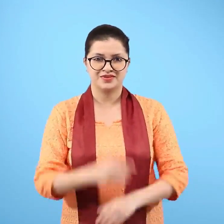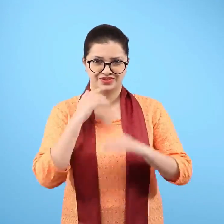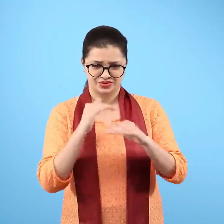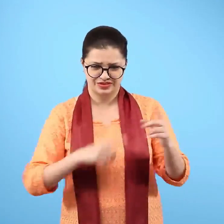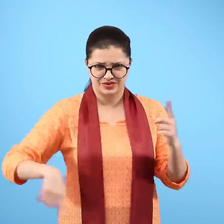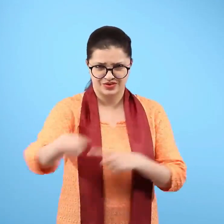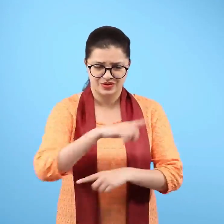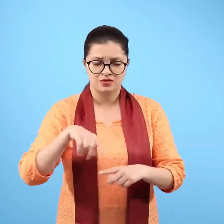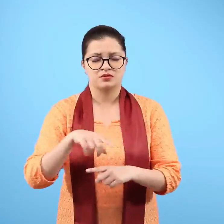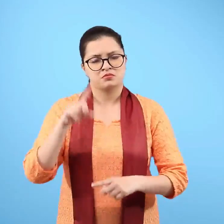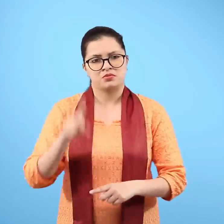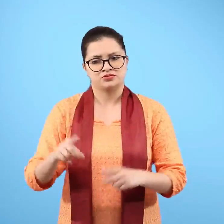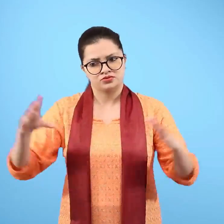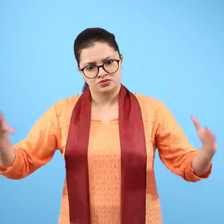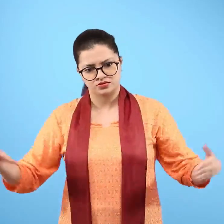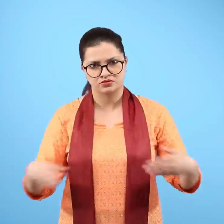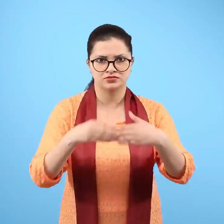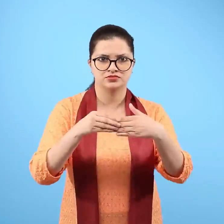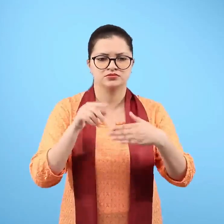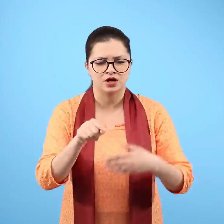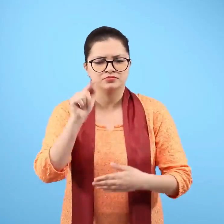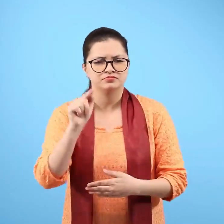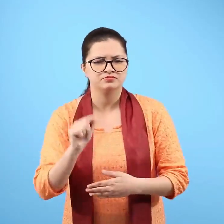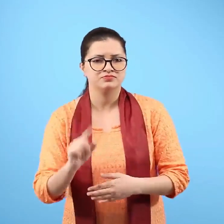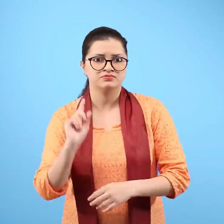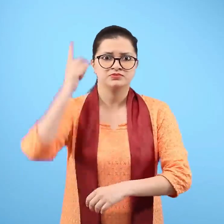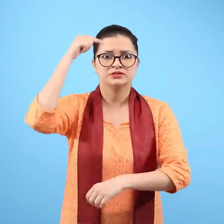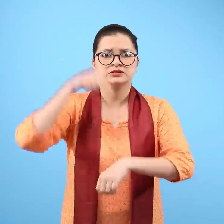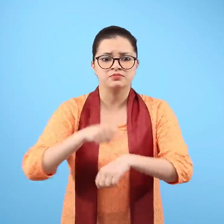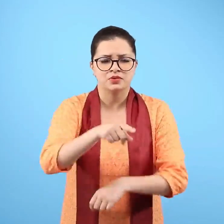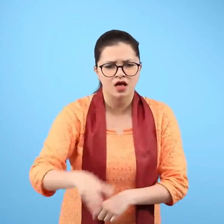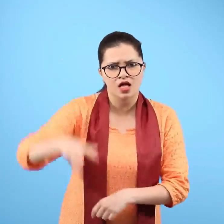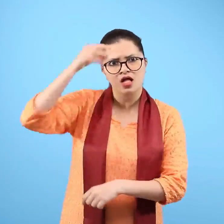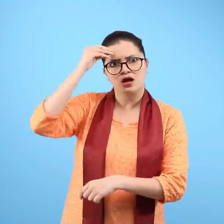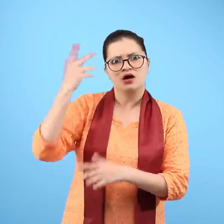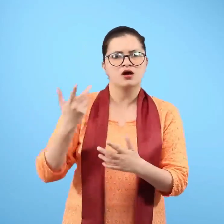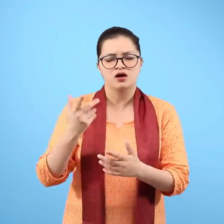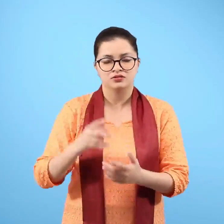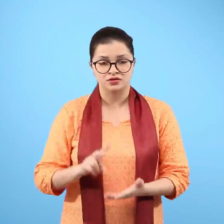As the children are being introduced to directions for the first time,